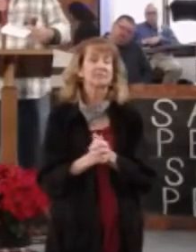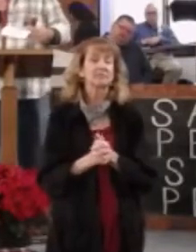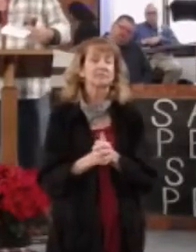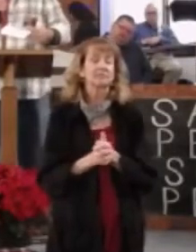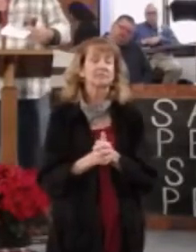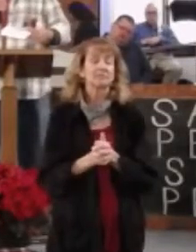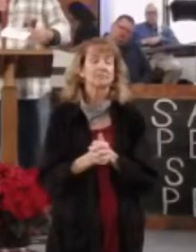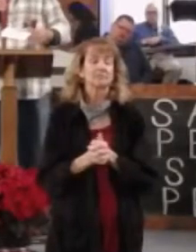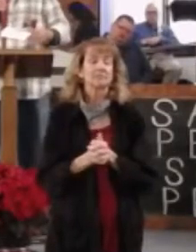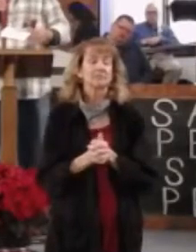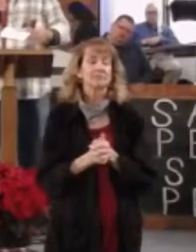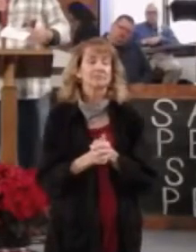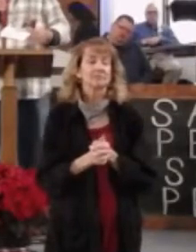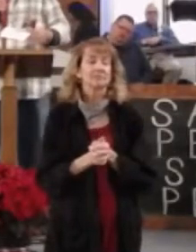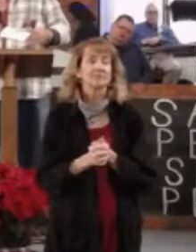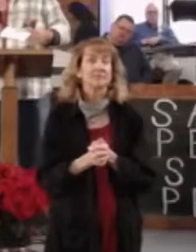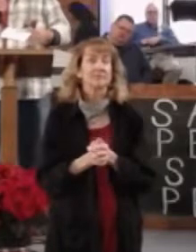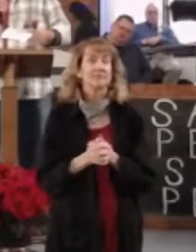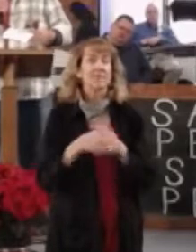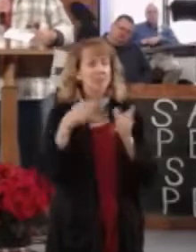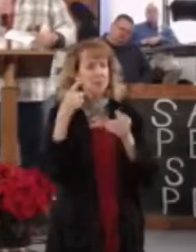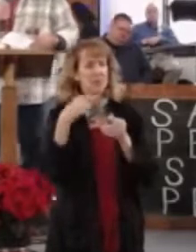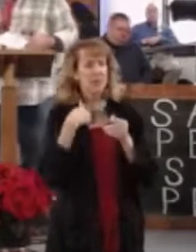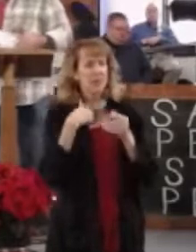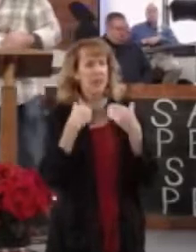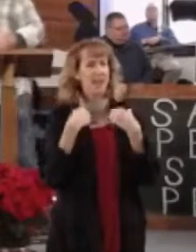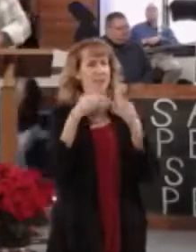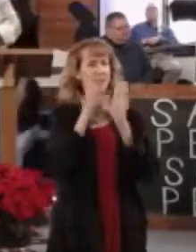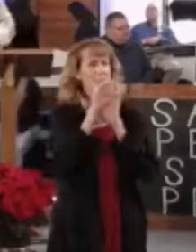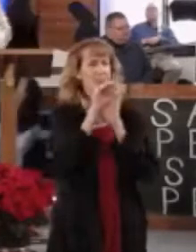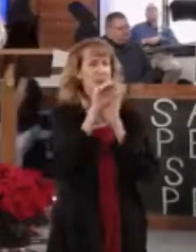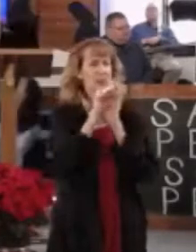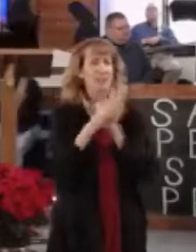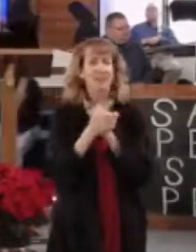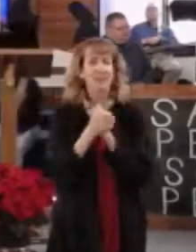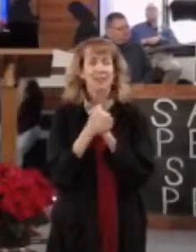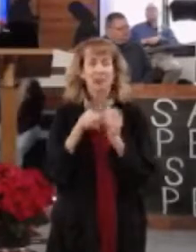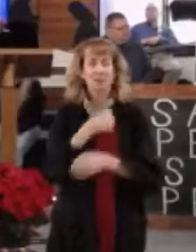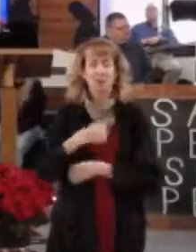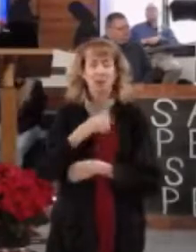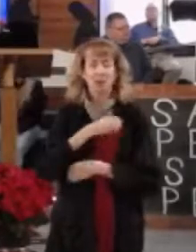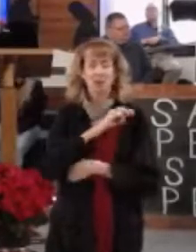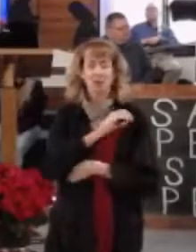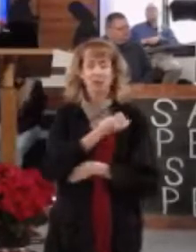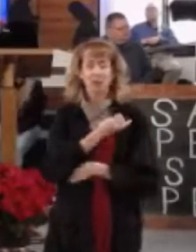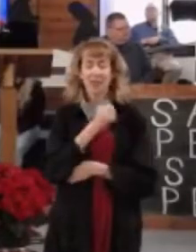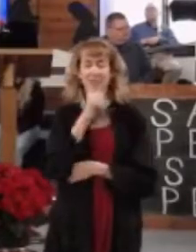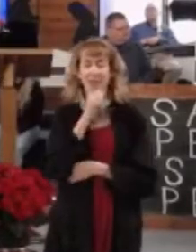I think he's good. Watch a little video real quick. There we go. I'm sorry, Mary Jo, it is not closed caption. Here in Thailand, there are so many